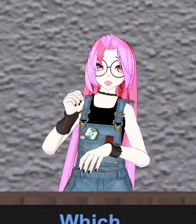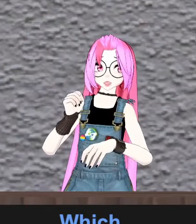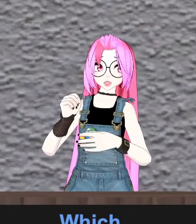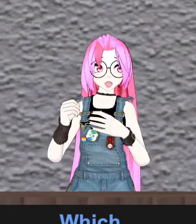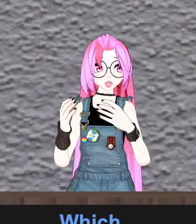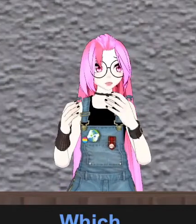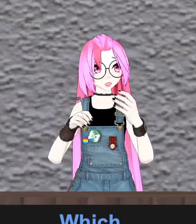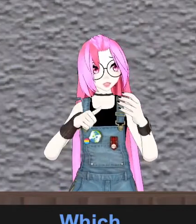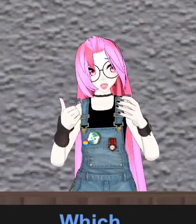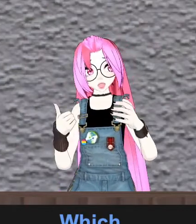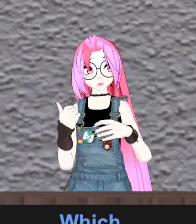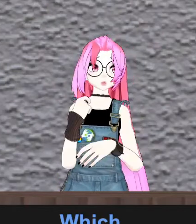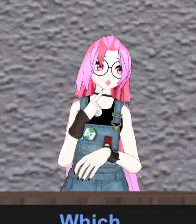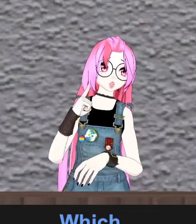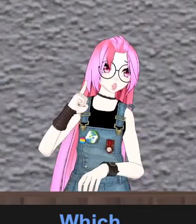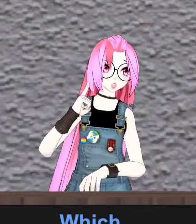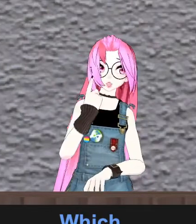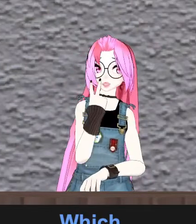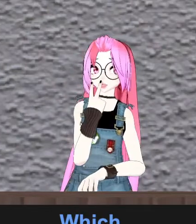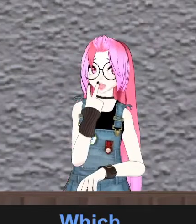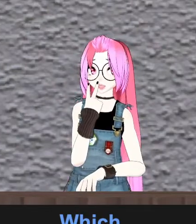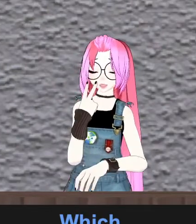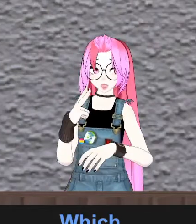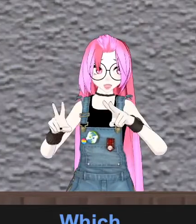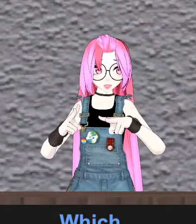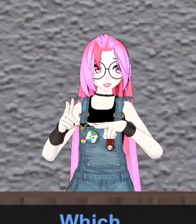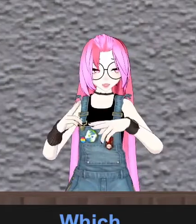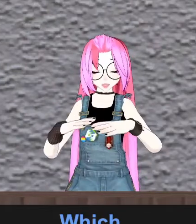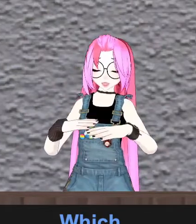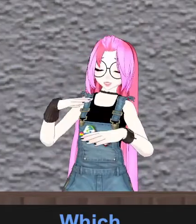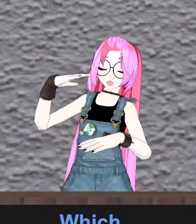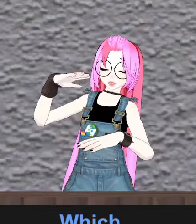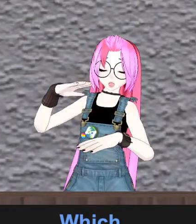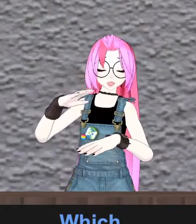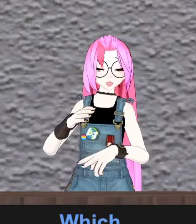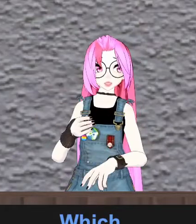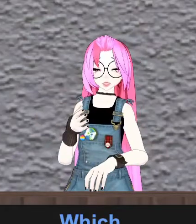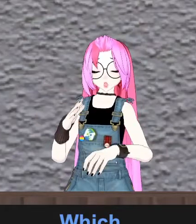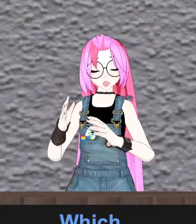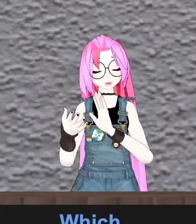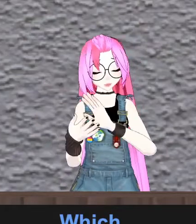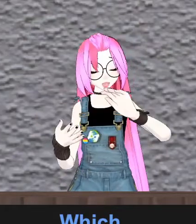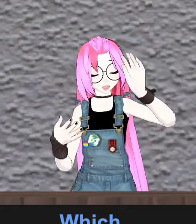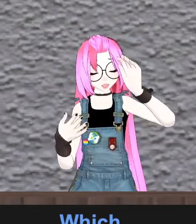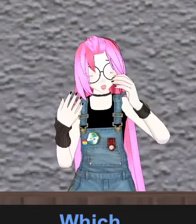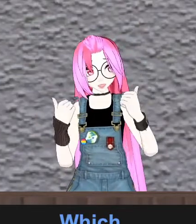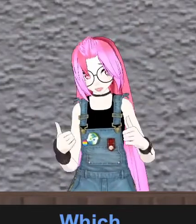and they had deaf and blind kids, and it eventually evolved into a college, which it